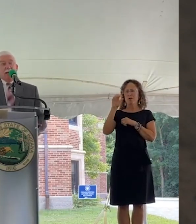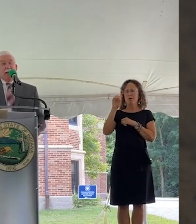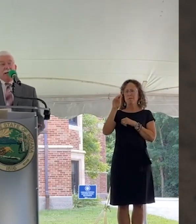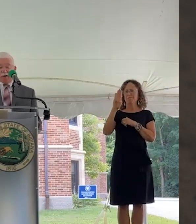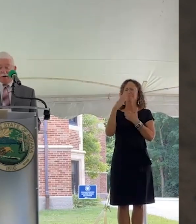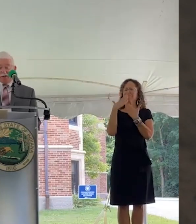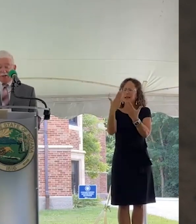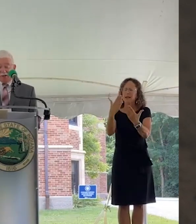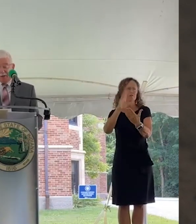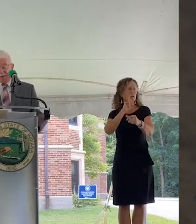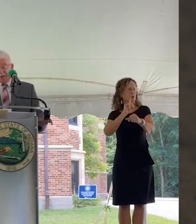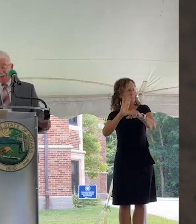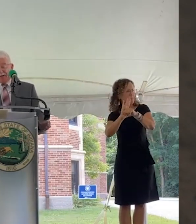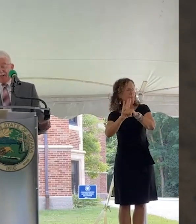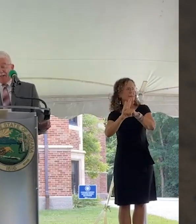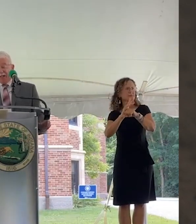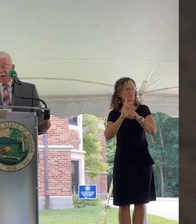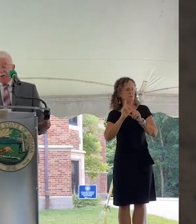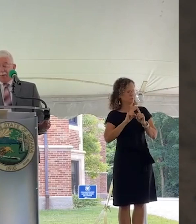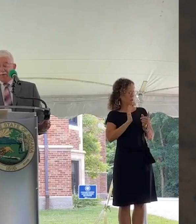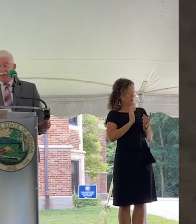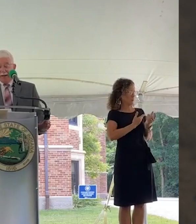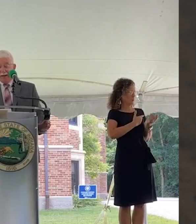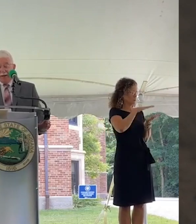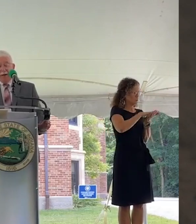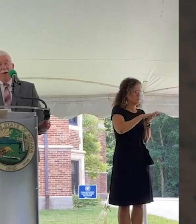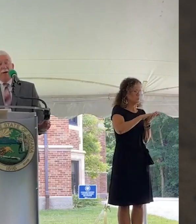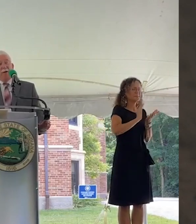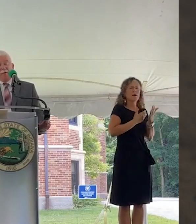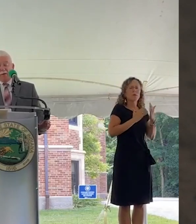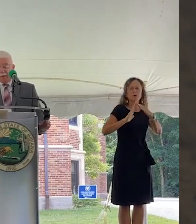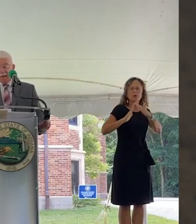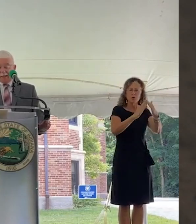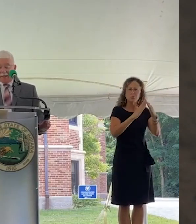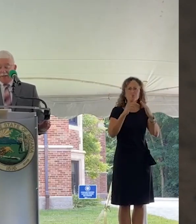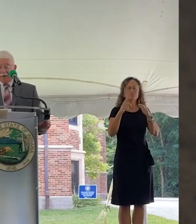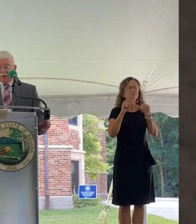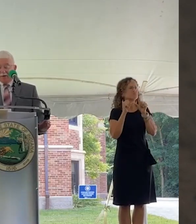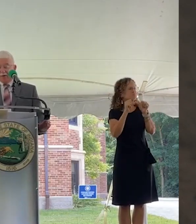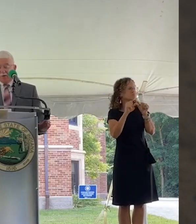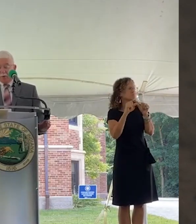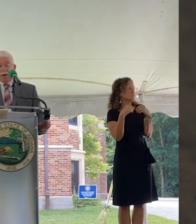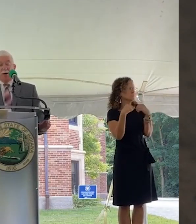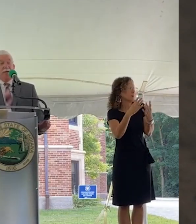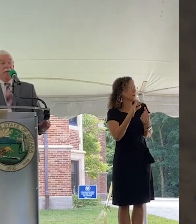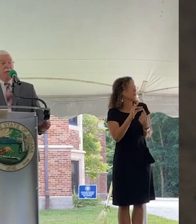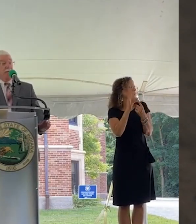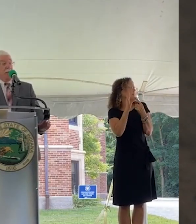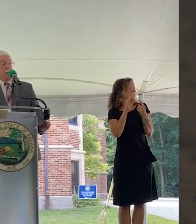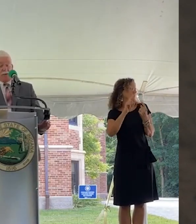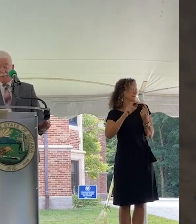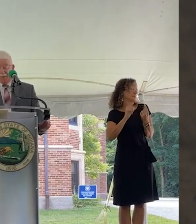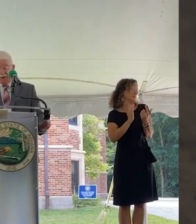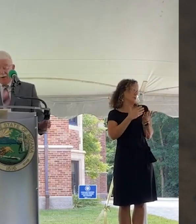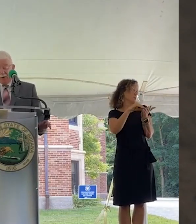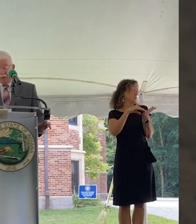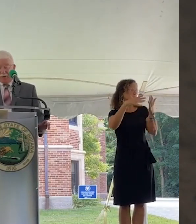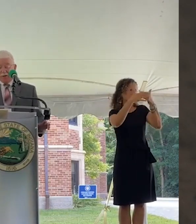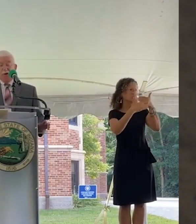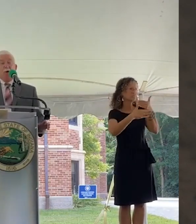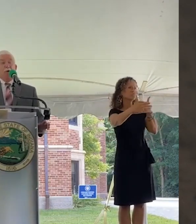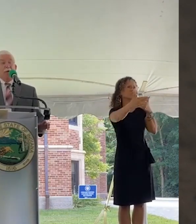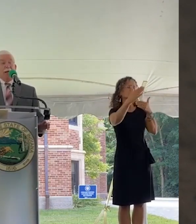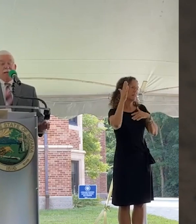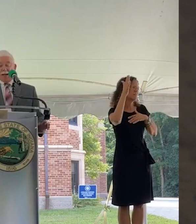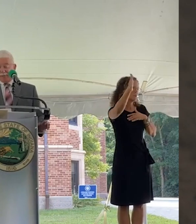schools and our constituents to continue to provide for the unique needs of our students well into the future